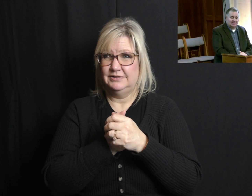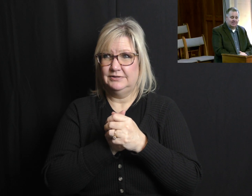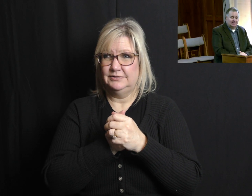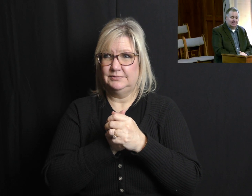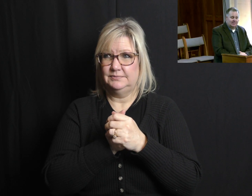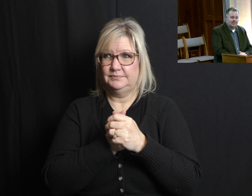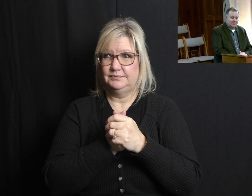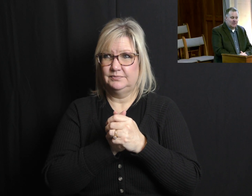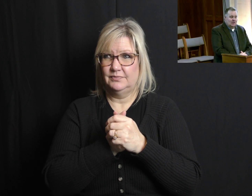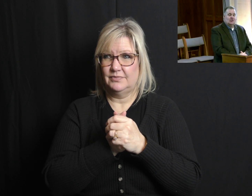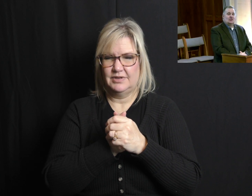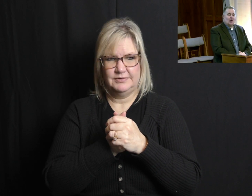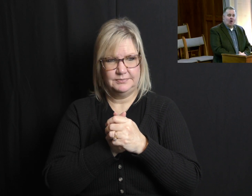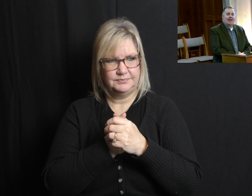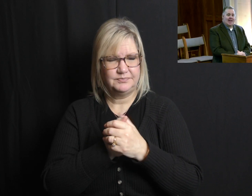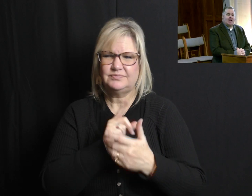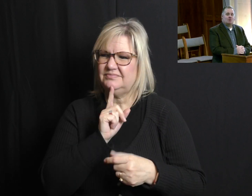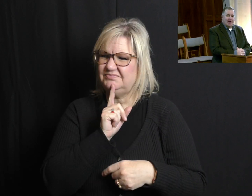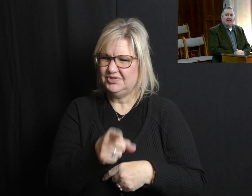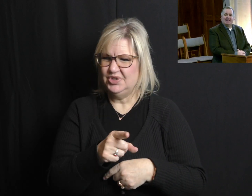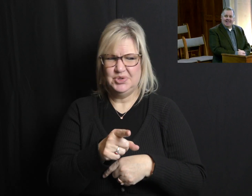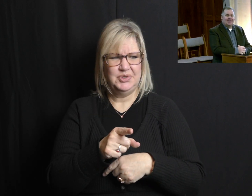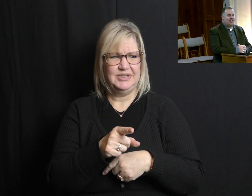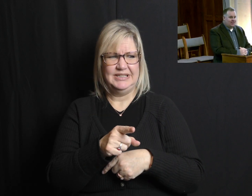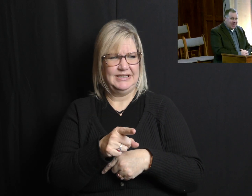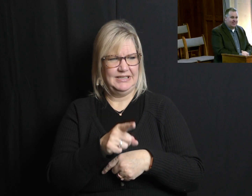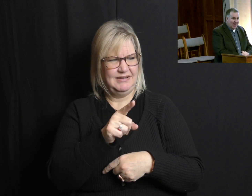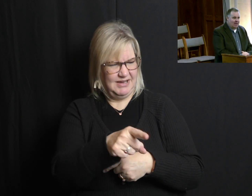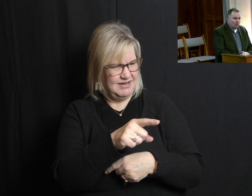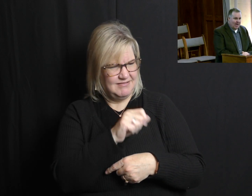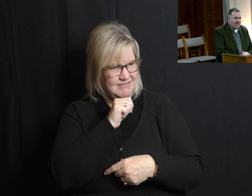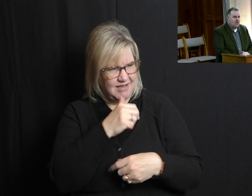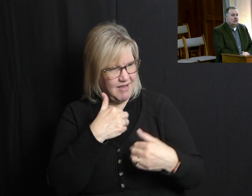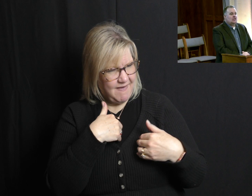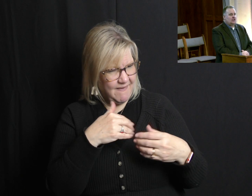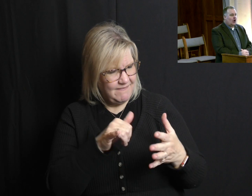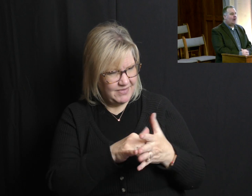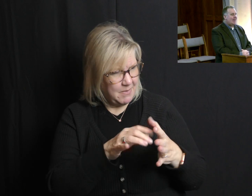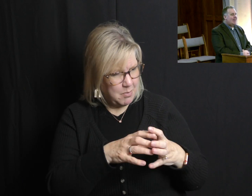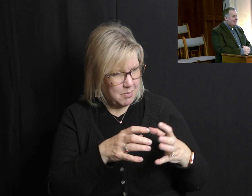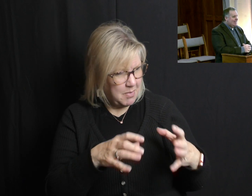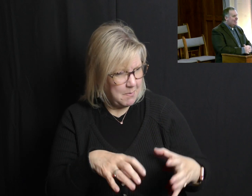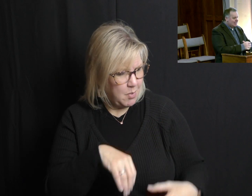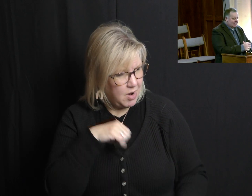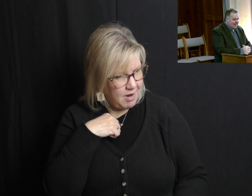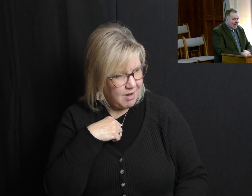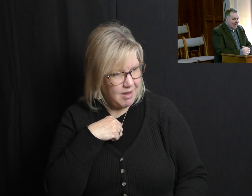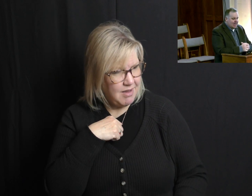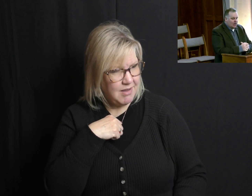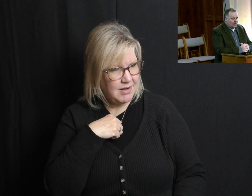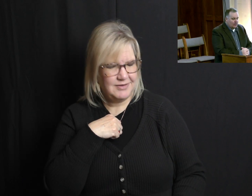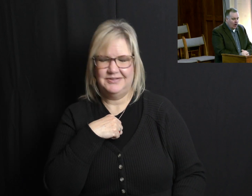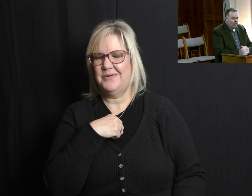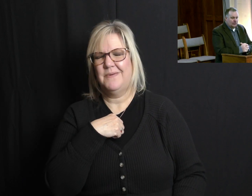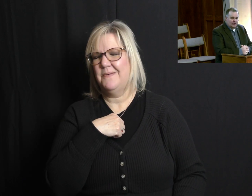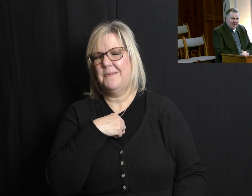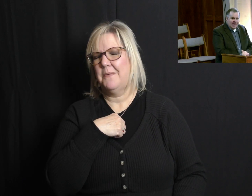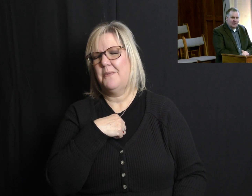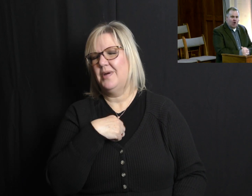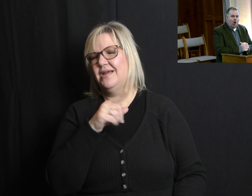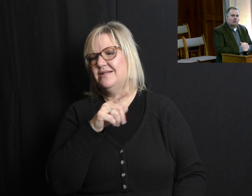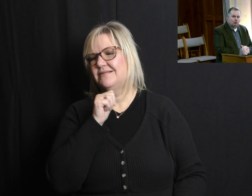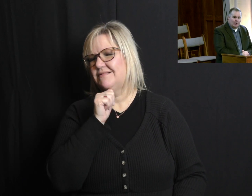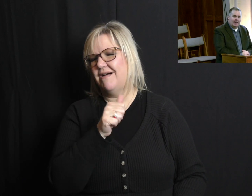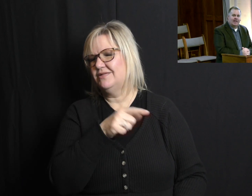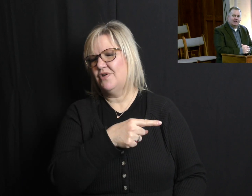arrogant. Surely he really didn't think that way. Surely he didn't say those